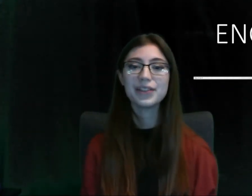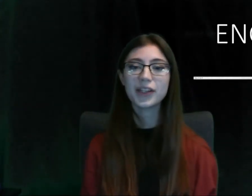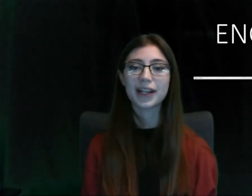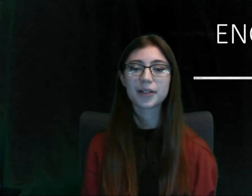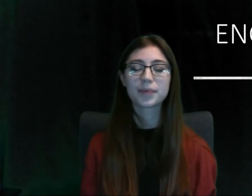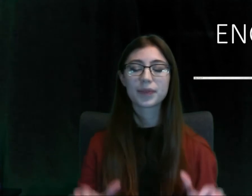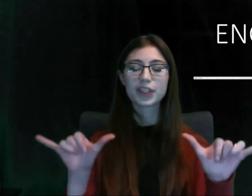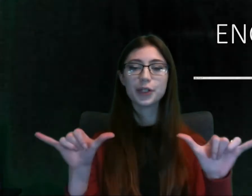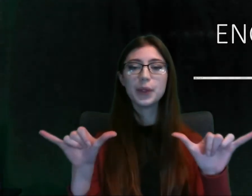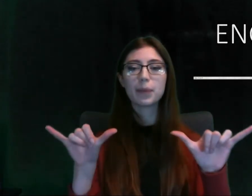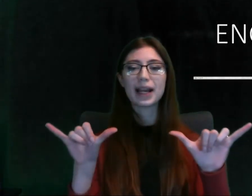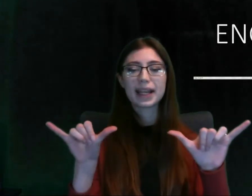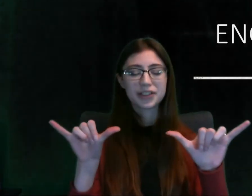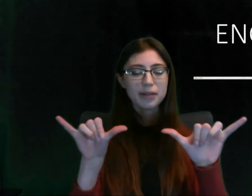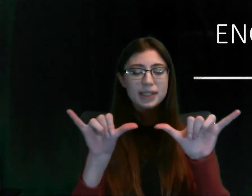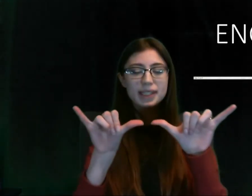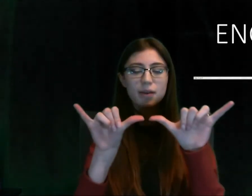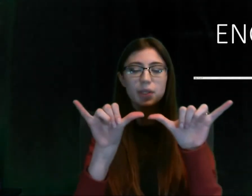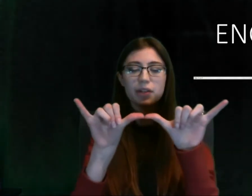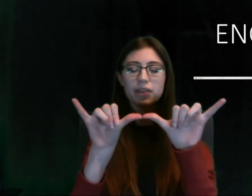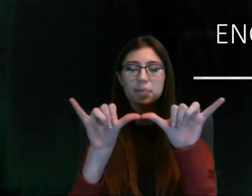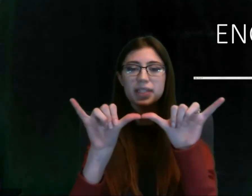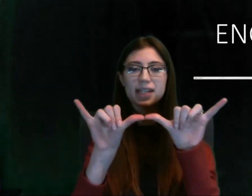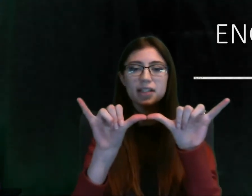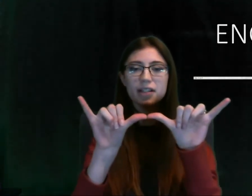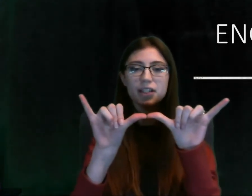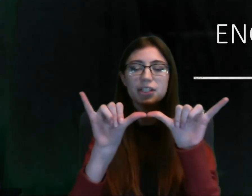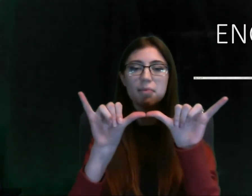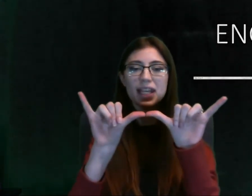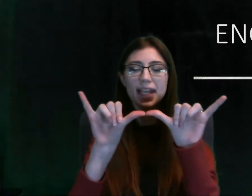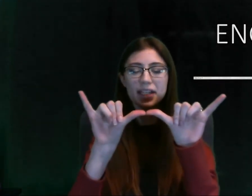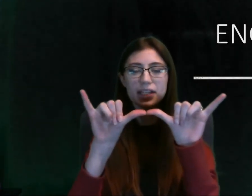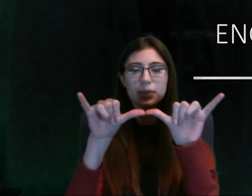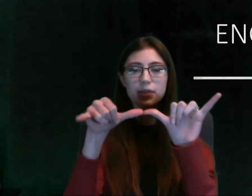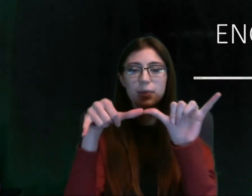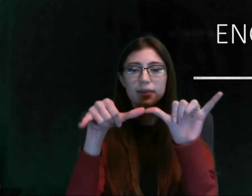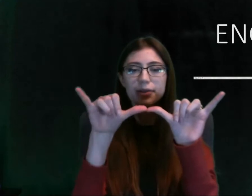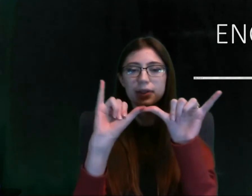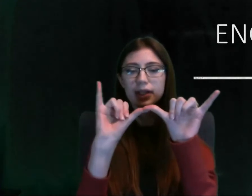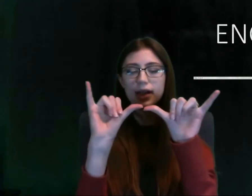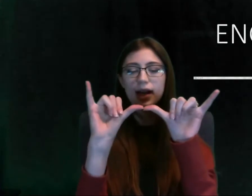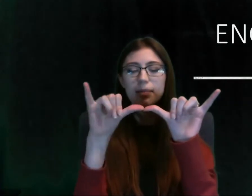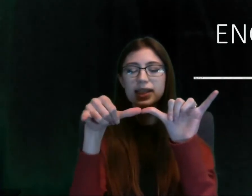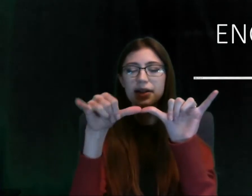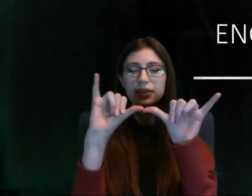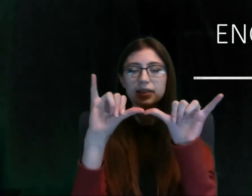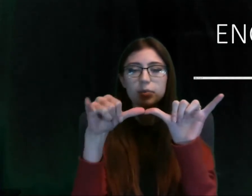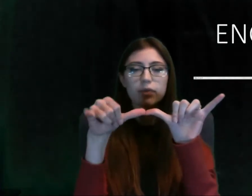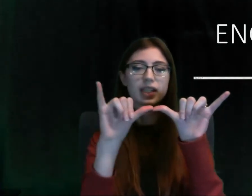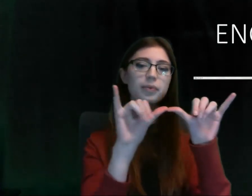Engineer, 2 Y hand shapes with your thumbs together. Your dominant hand is going to wiggle up and down, moving at the